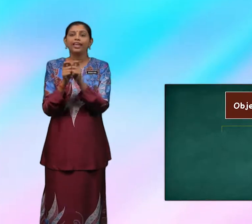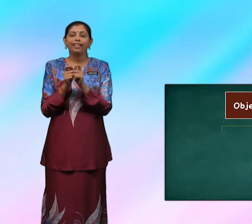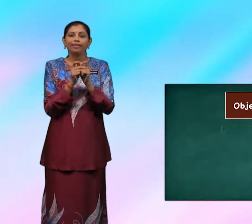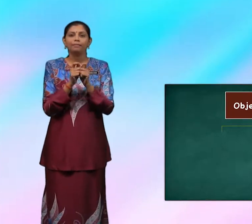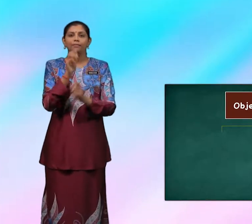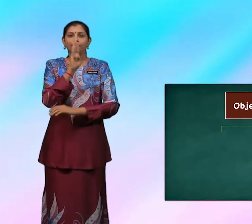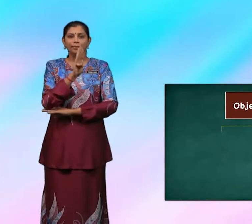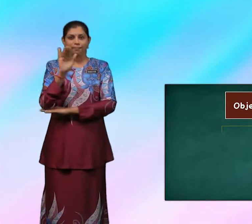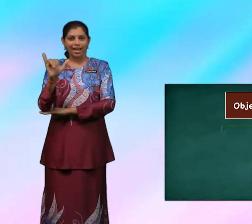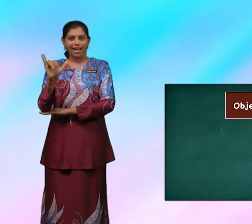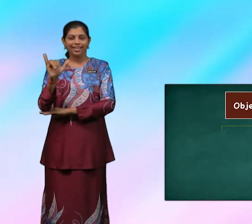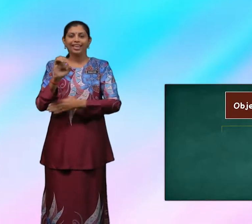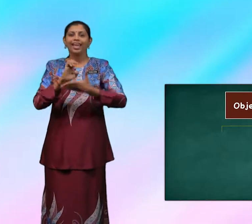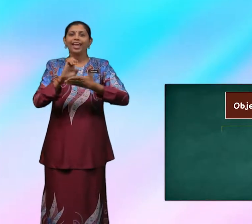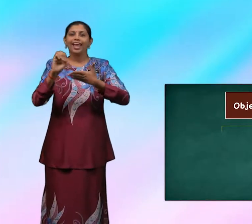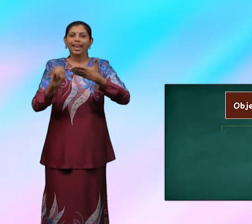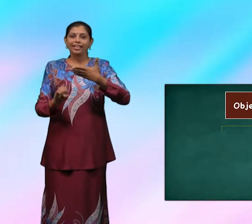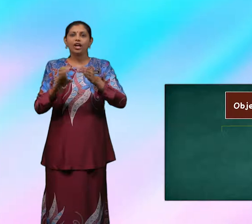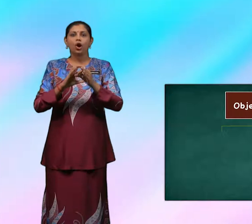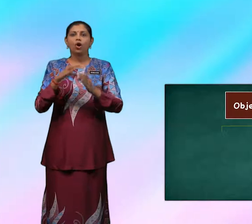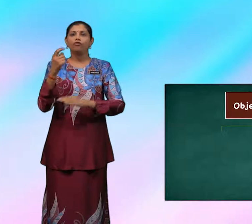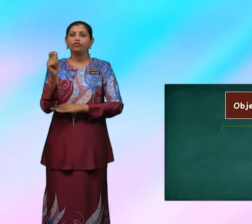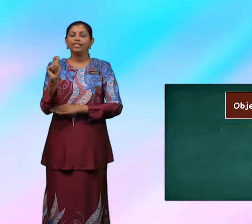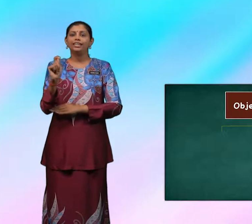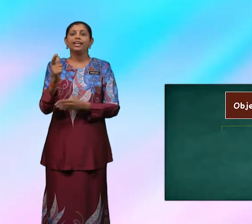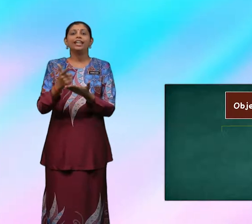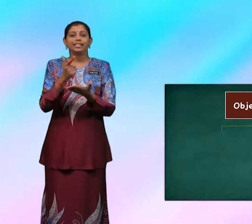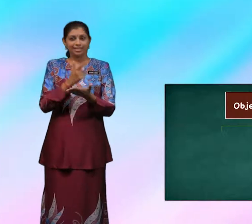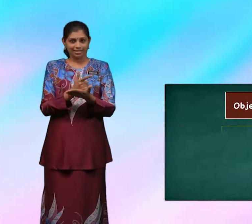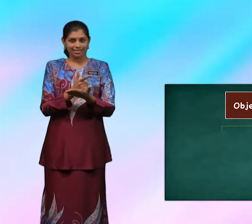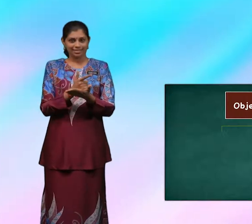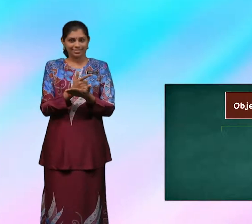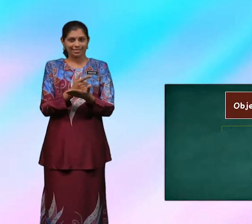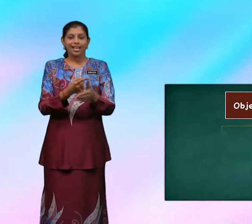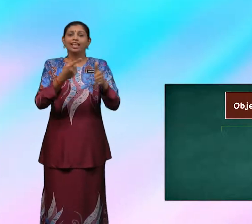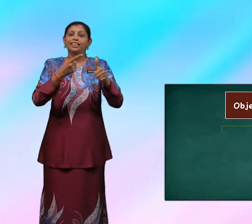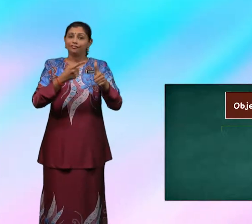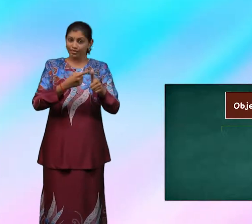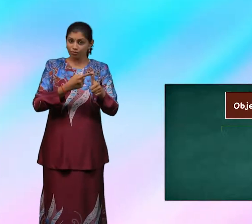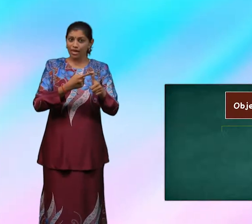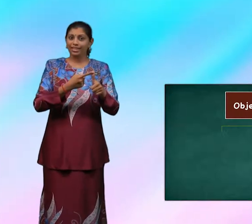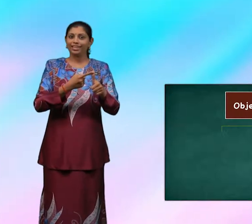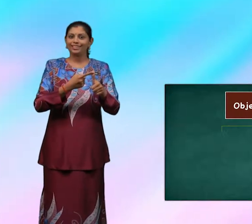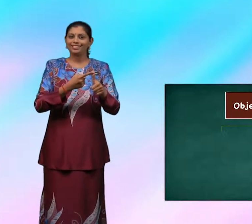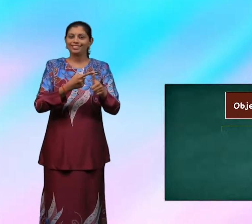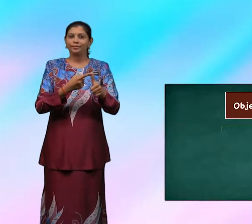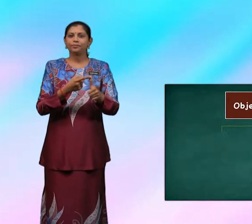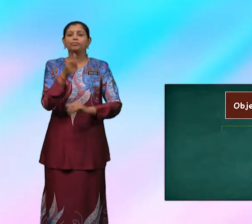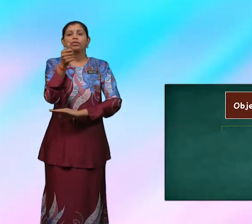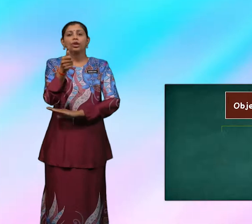together by end of the lesson. The first one is